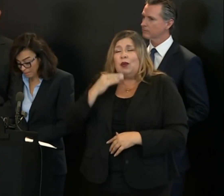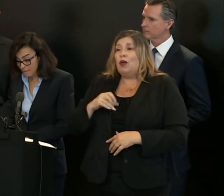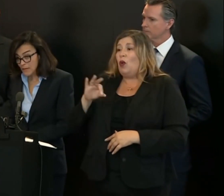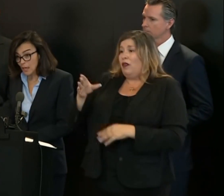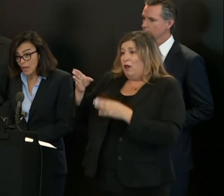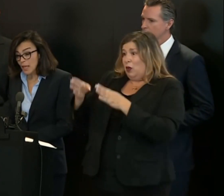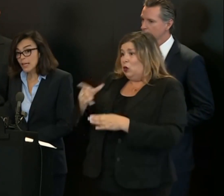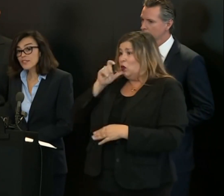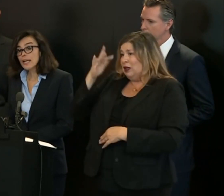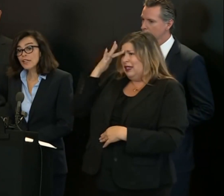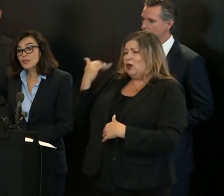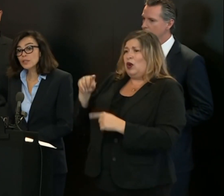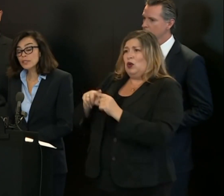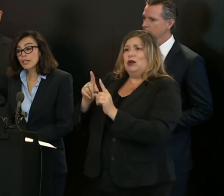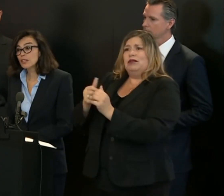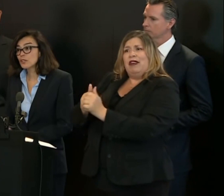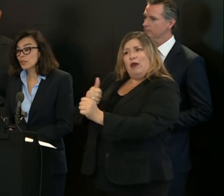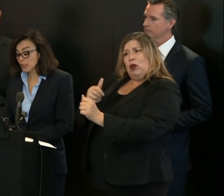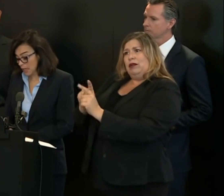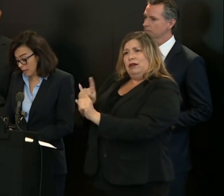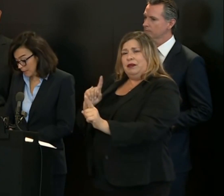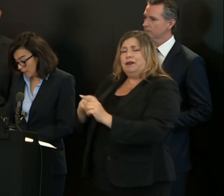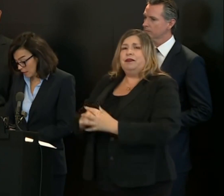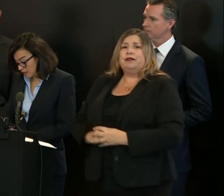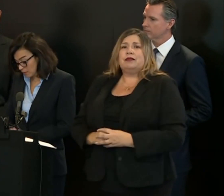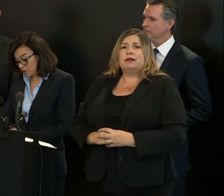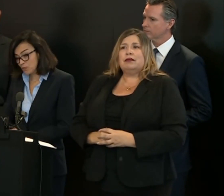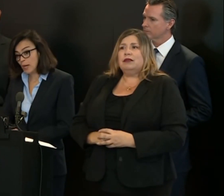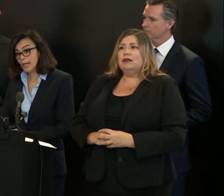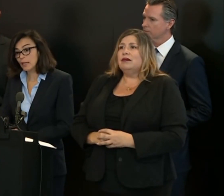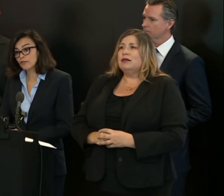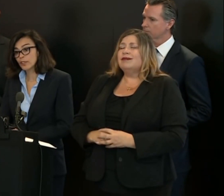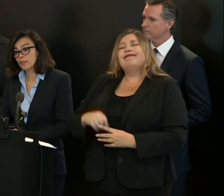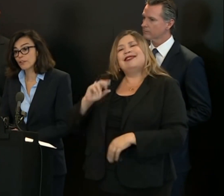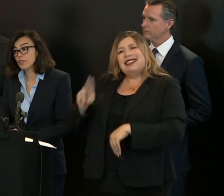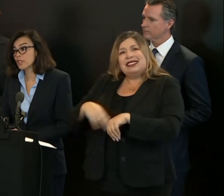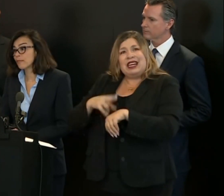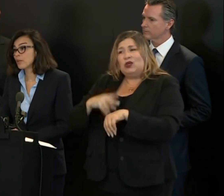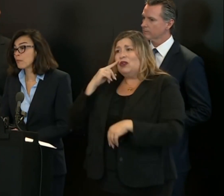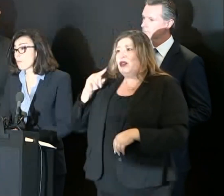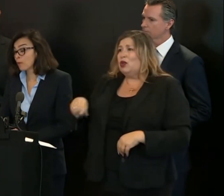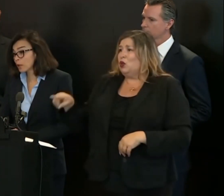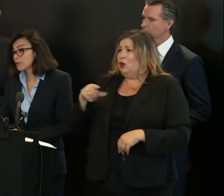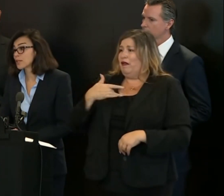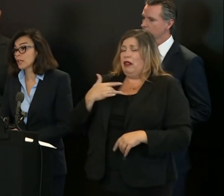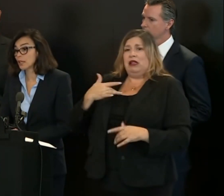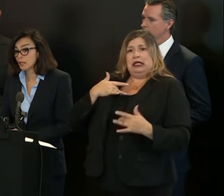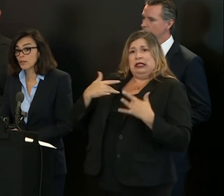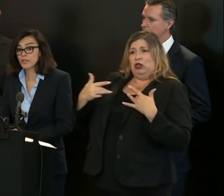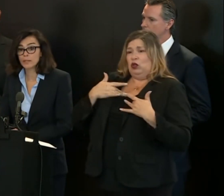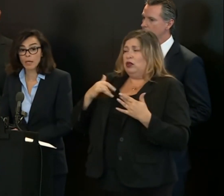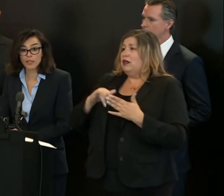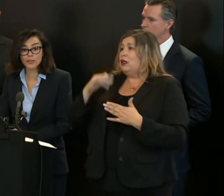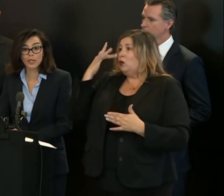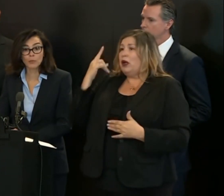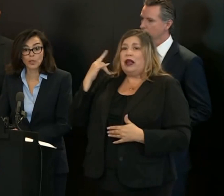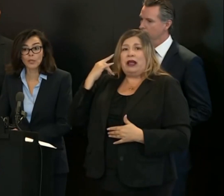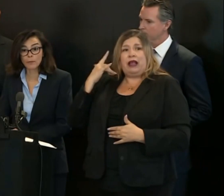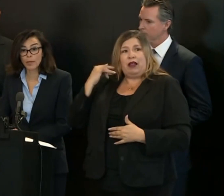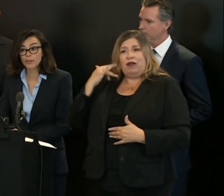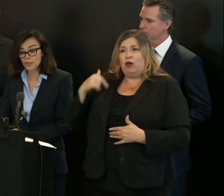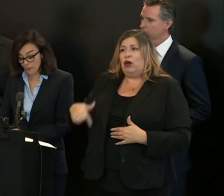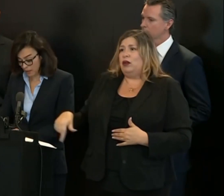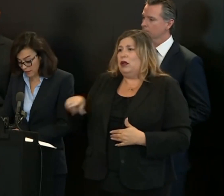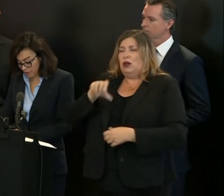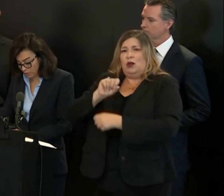sick. It's natural to be concerned at times like this, which is why California officials have been closely monitoring and